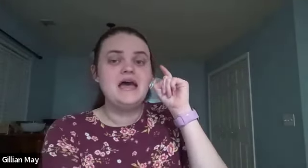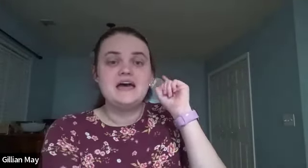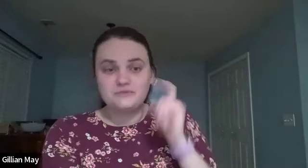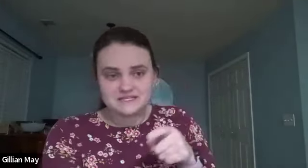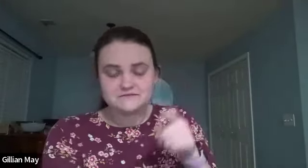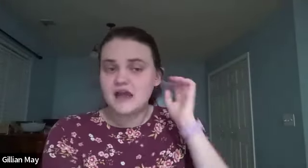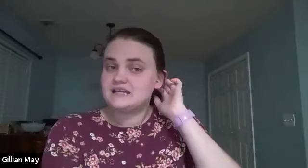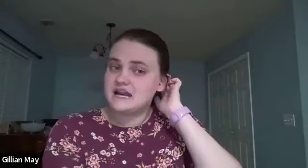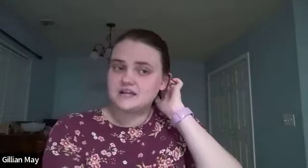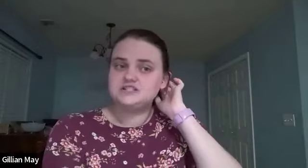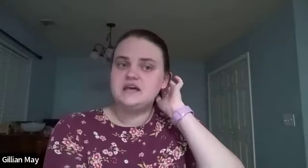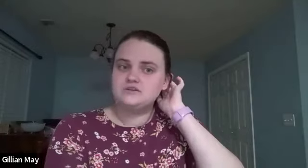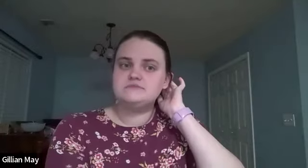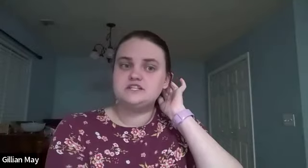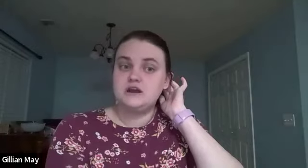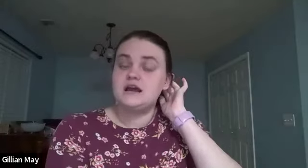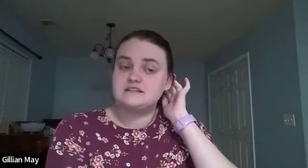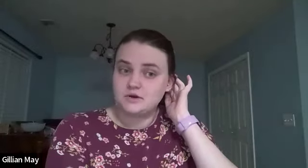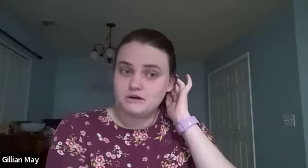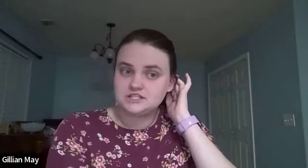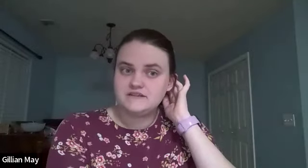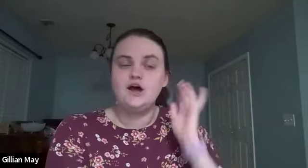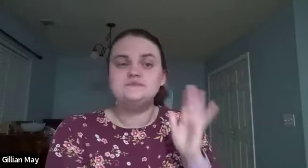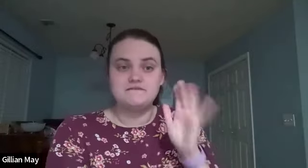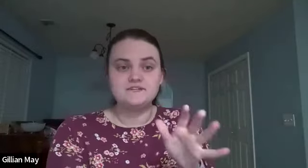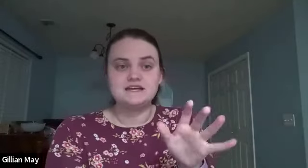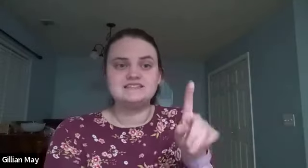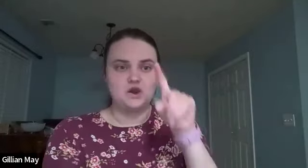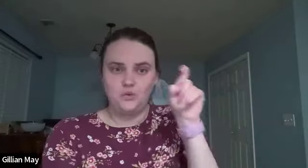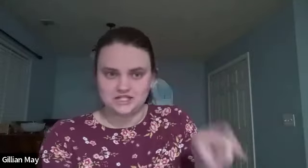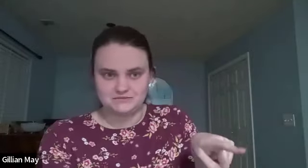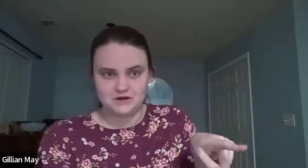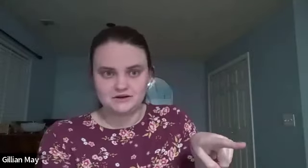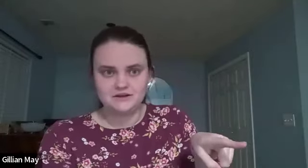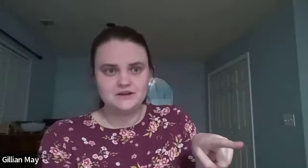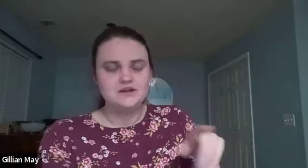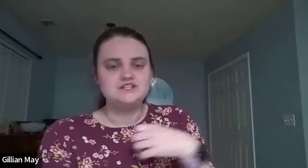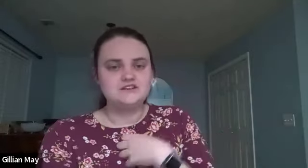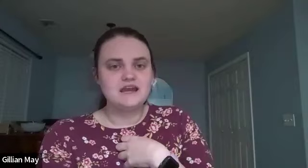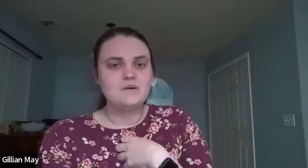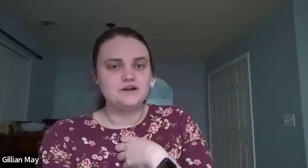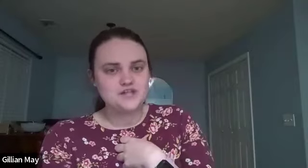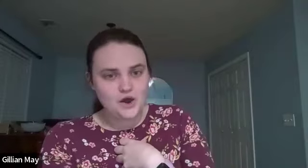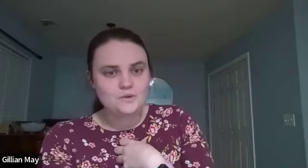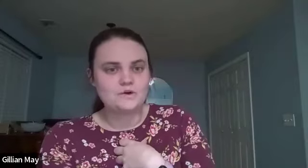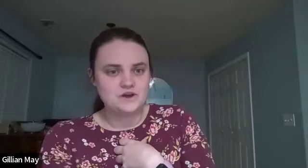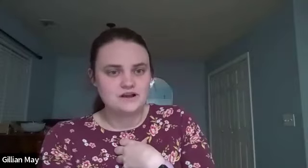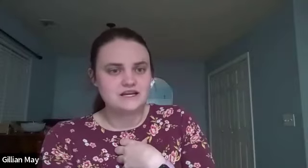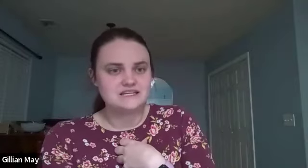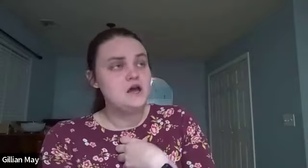And the reason for that is that actually tells them that you're asking them a question. That helps emphasize that question mark. So, you know, like how in our tone, when we're talking, I say,